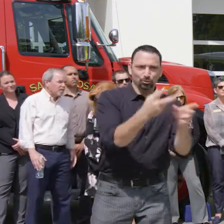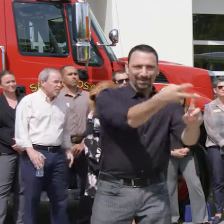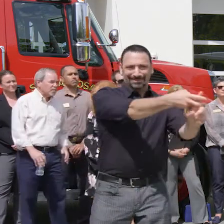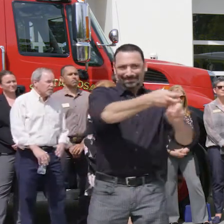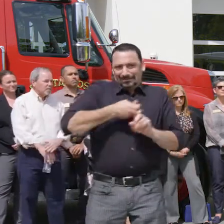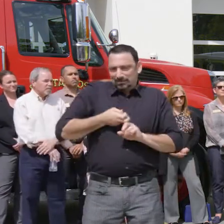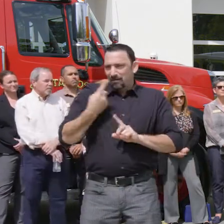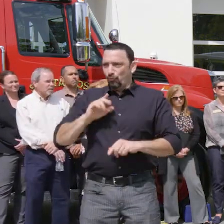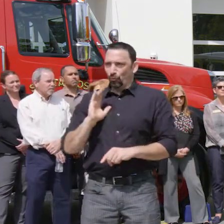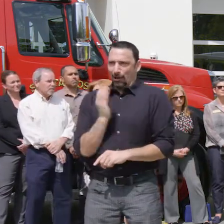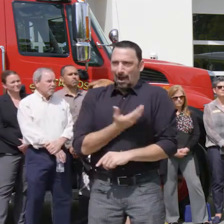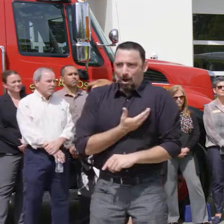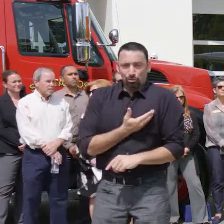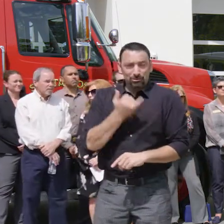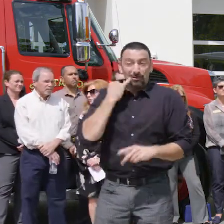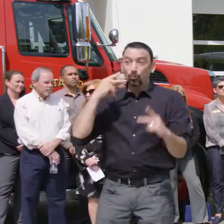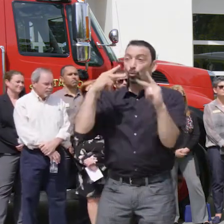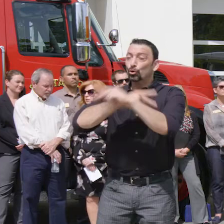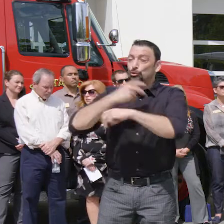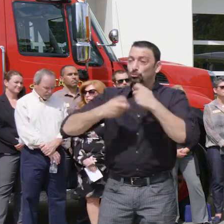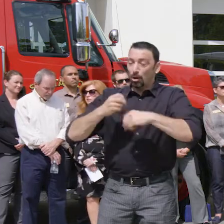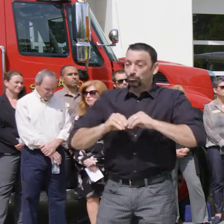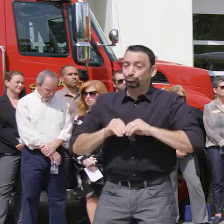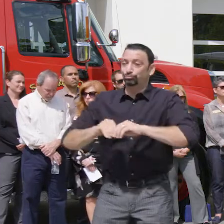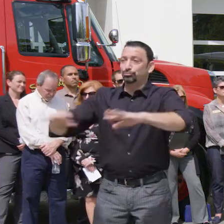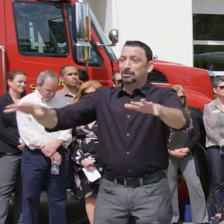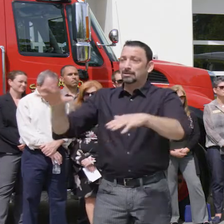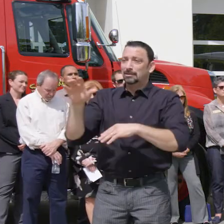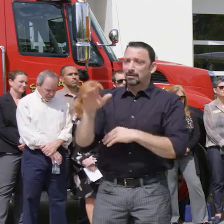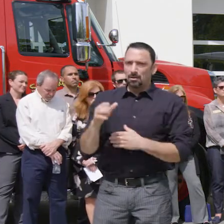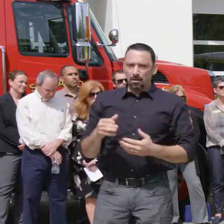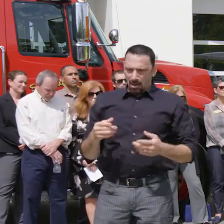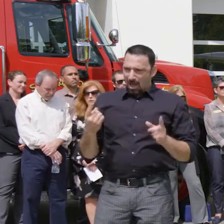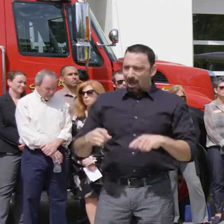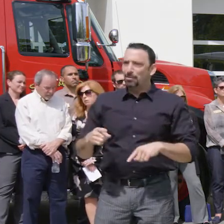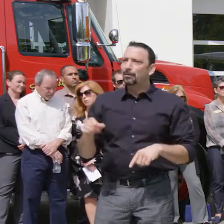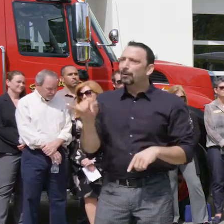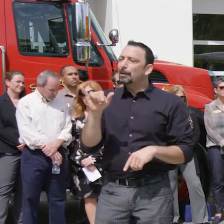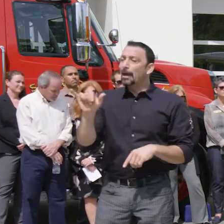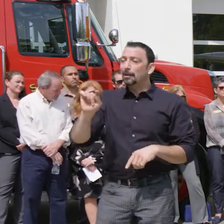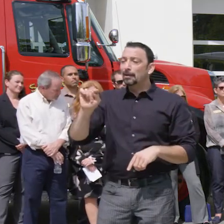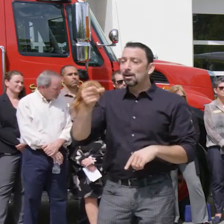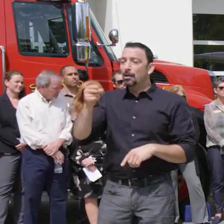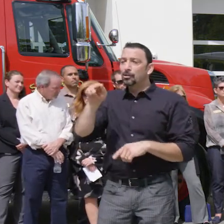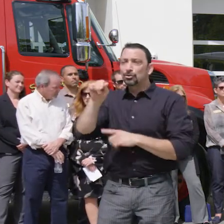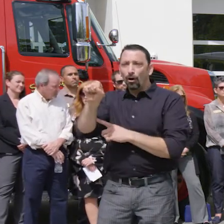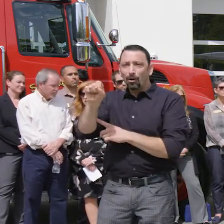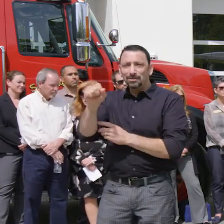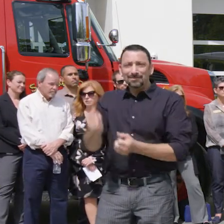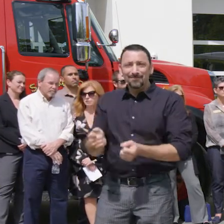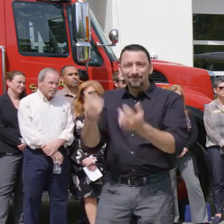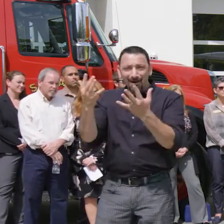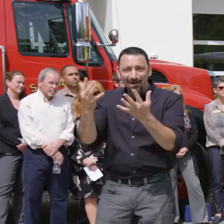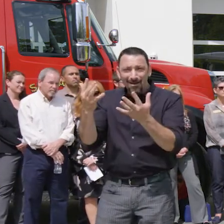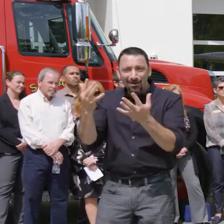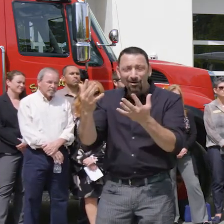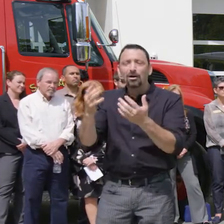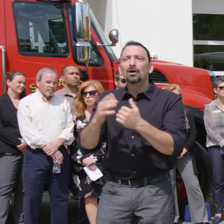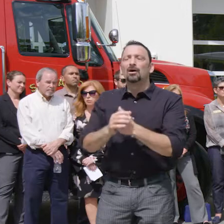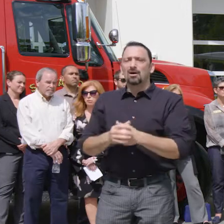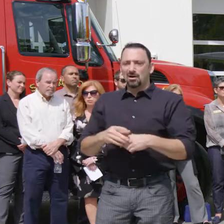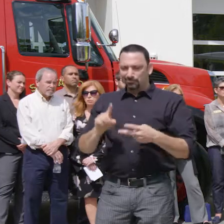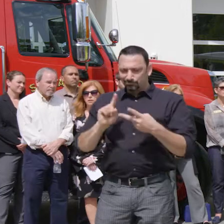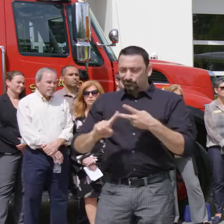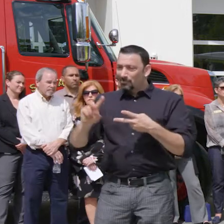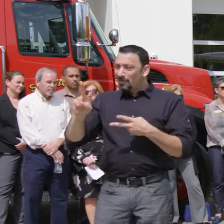else break in the state. We, in fact, did have something else break in the state. We had Ventura County, the Thomas Fire, resulted in over 1,000 structures in Ventura